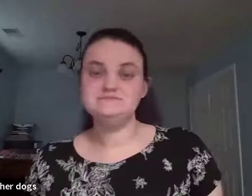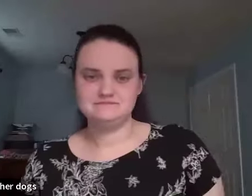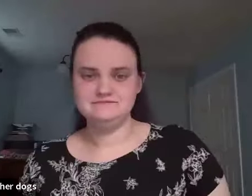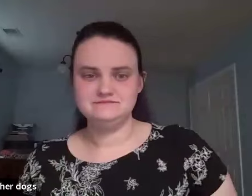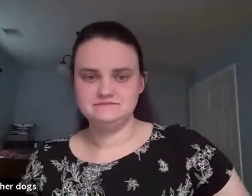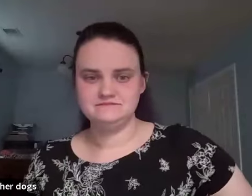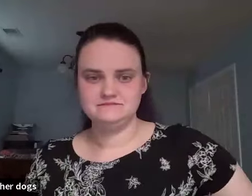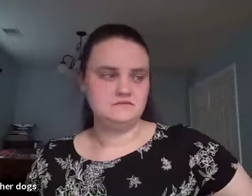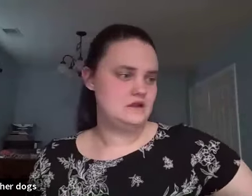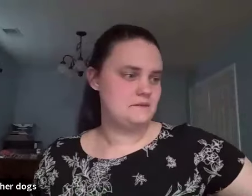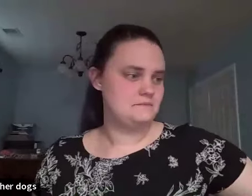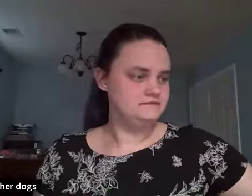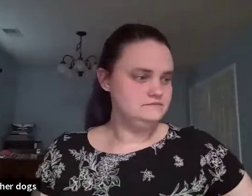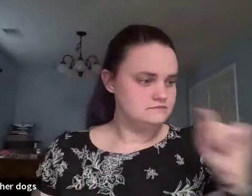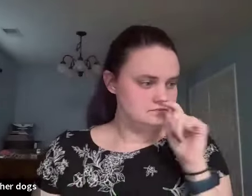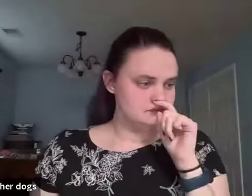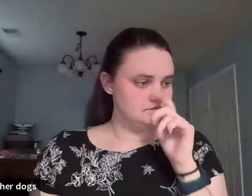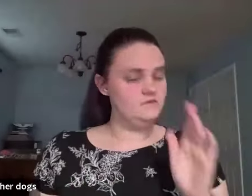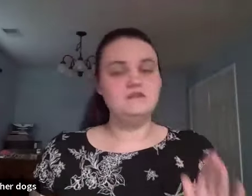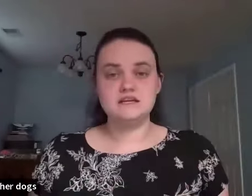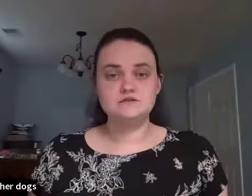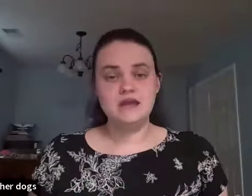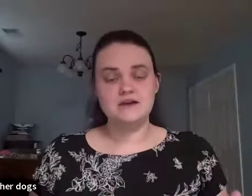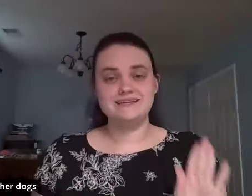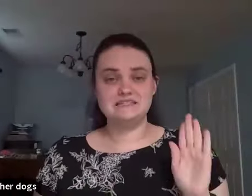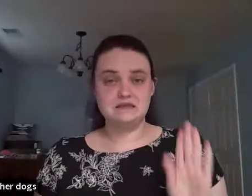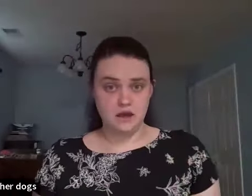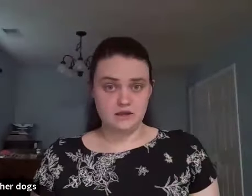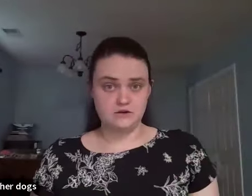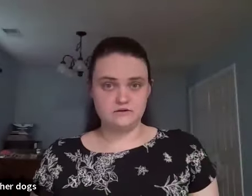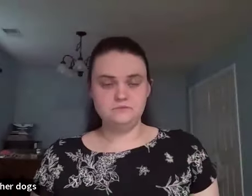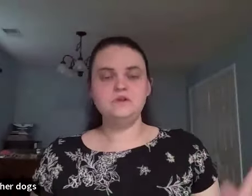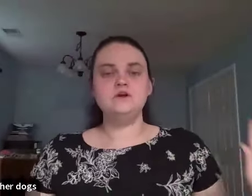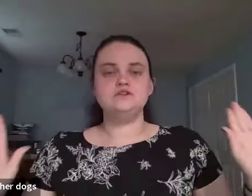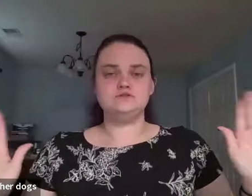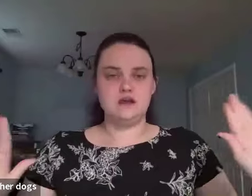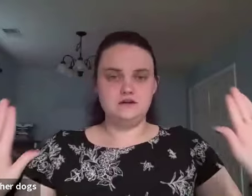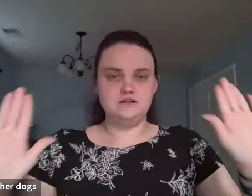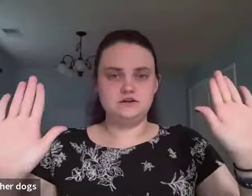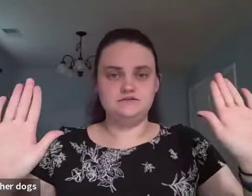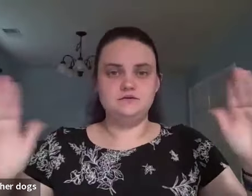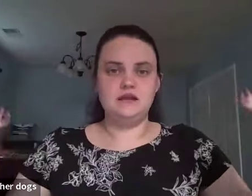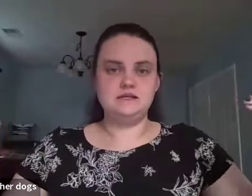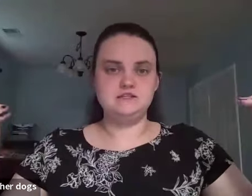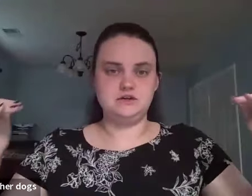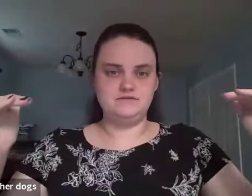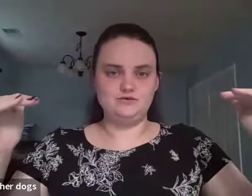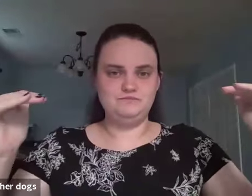Okay. The next one we have is tired. So tired is you're gonna have two hands. You're gonna have those